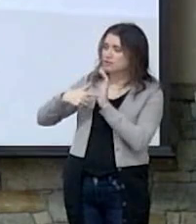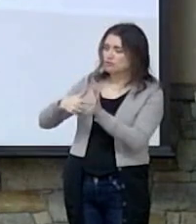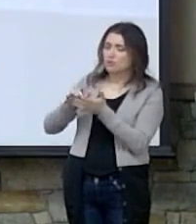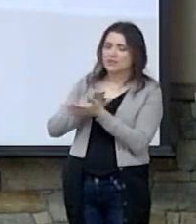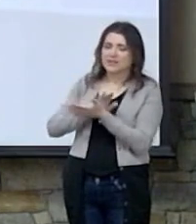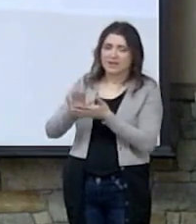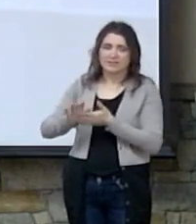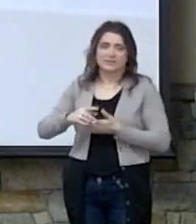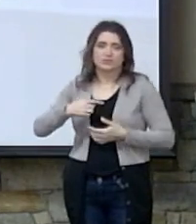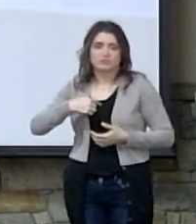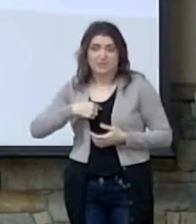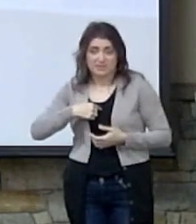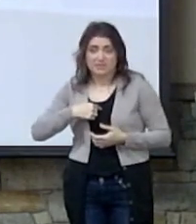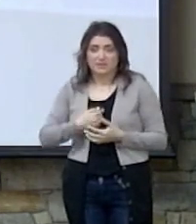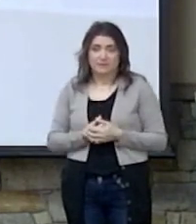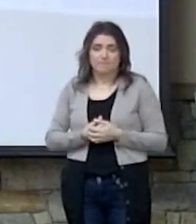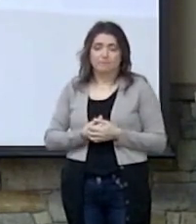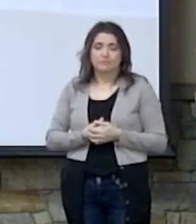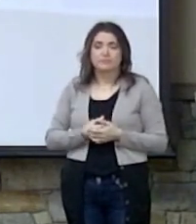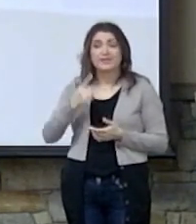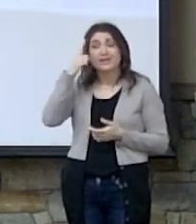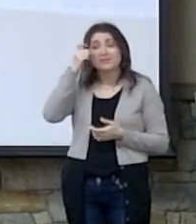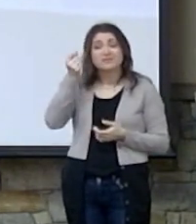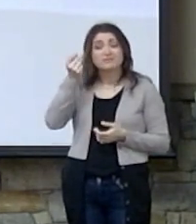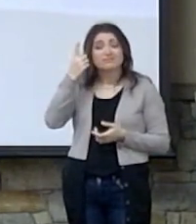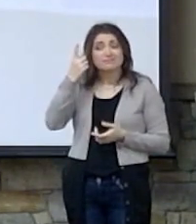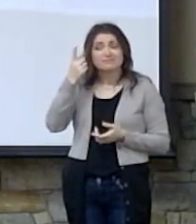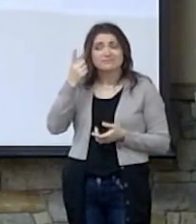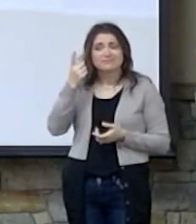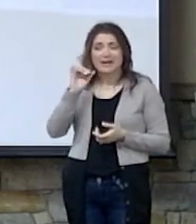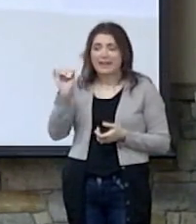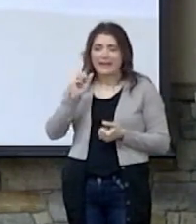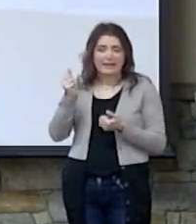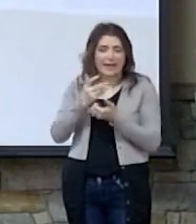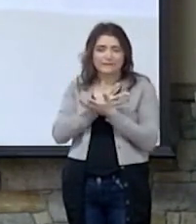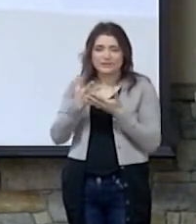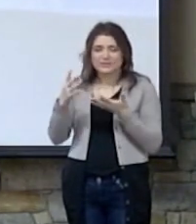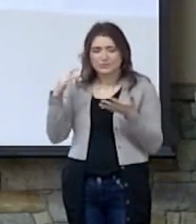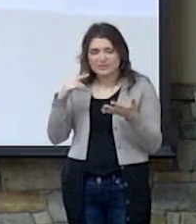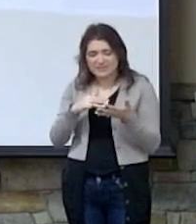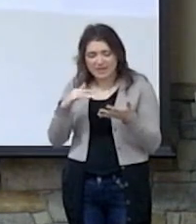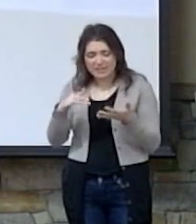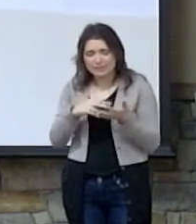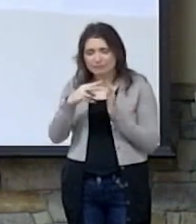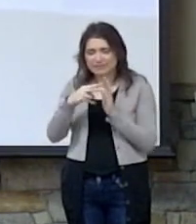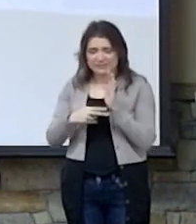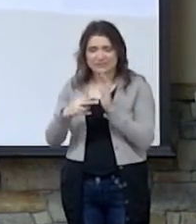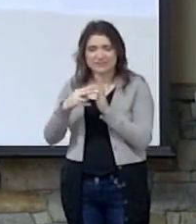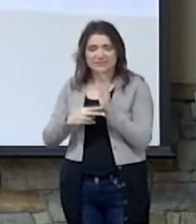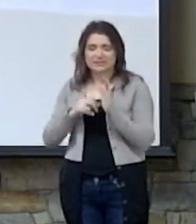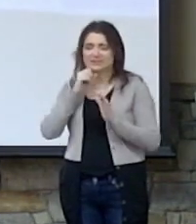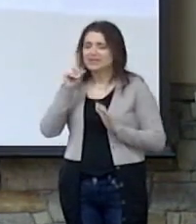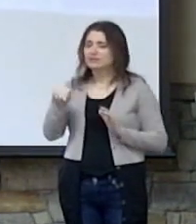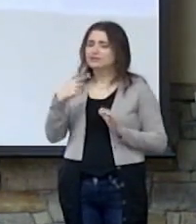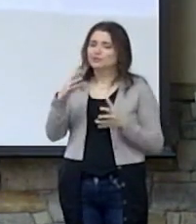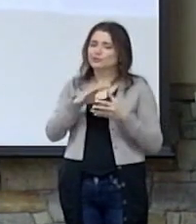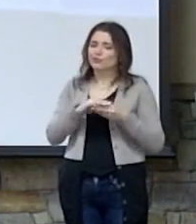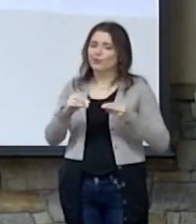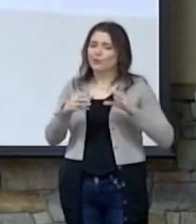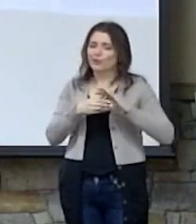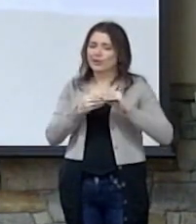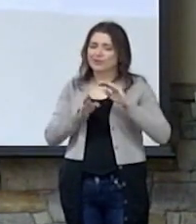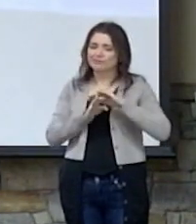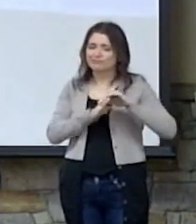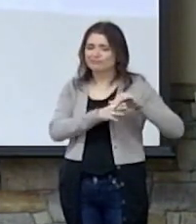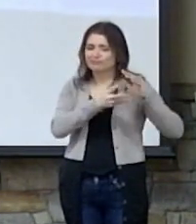to me? Because you see, just like everything we study and read about, it's not just a story. It's meant